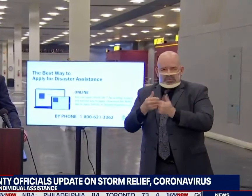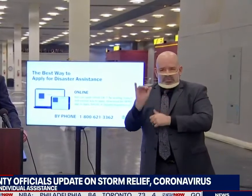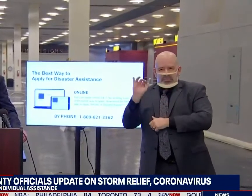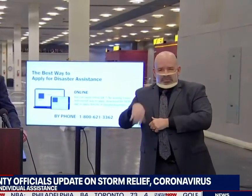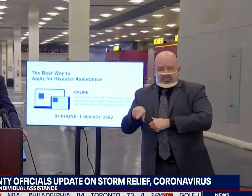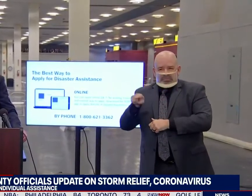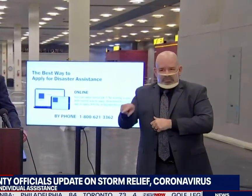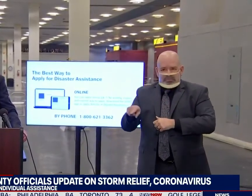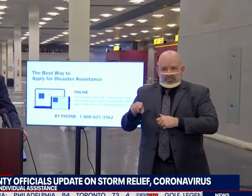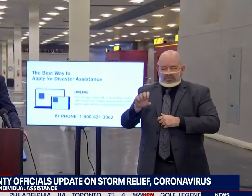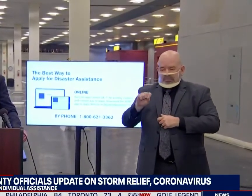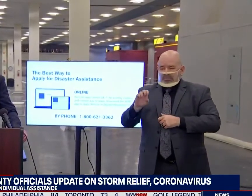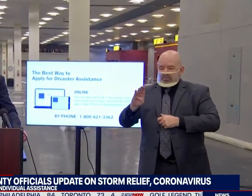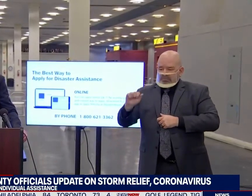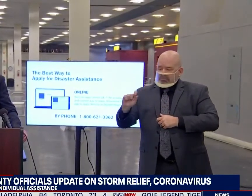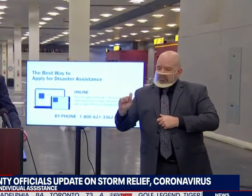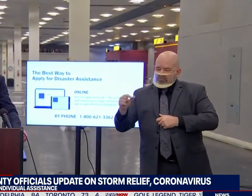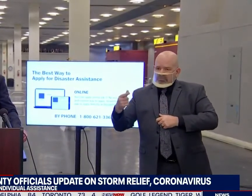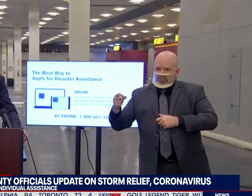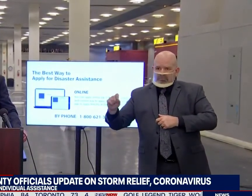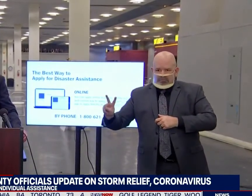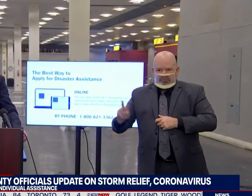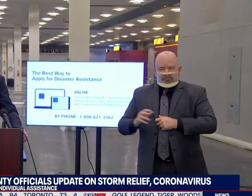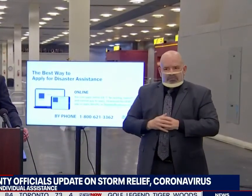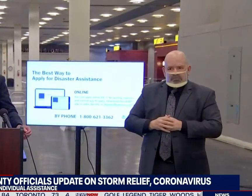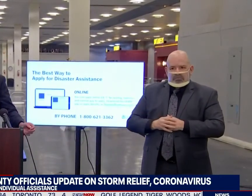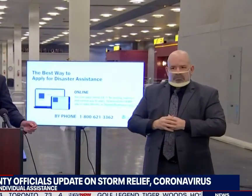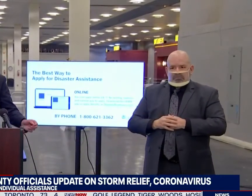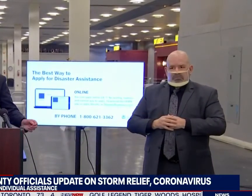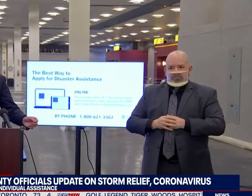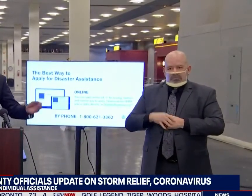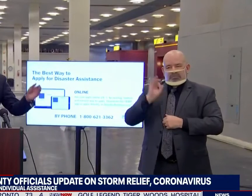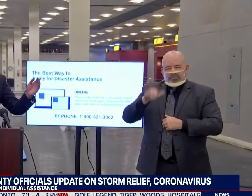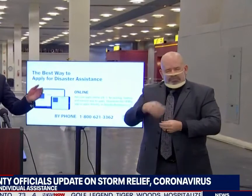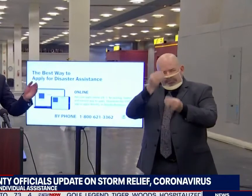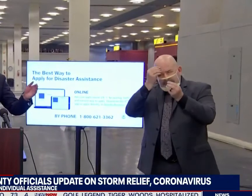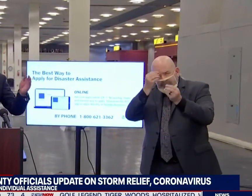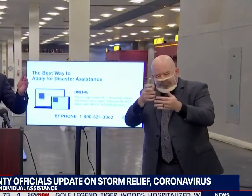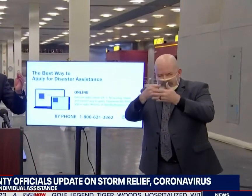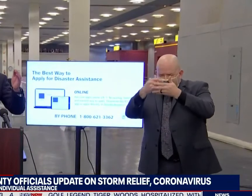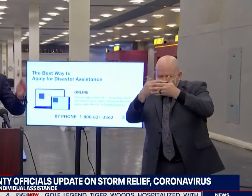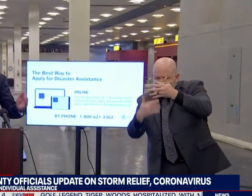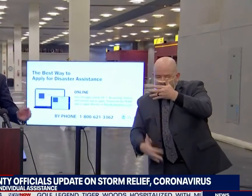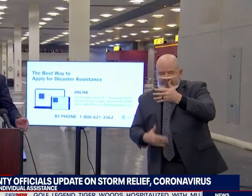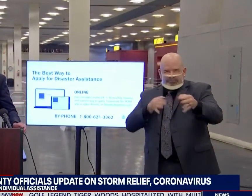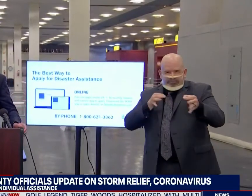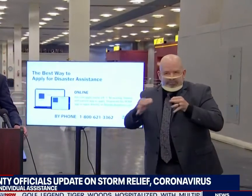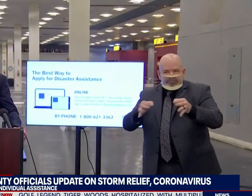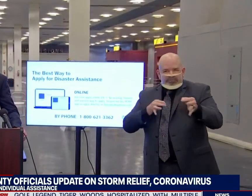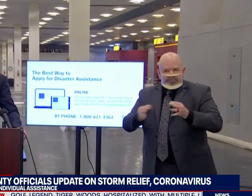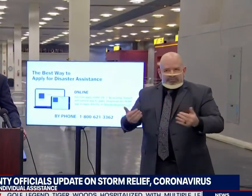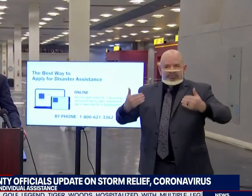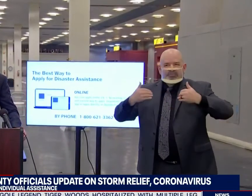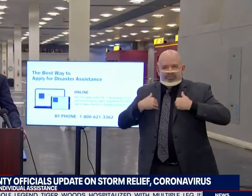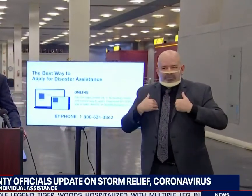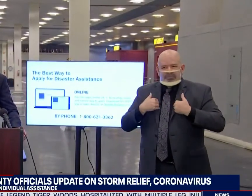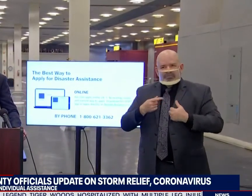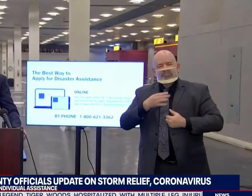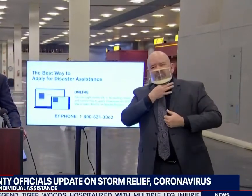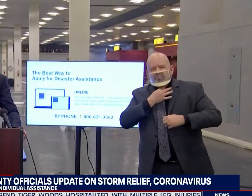disaster customer service at sba.gov for more information to apply online. How much money can I get, judge,